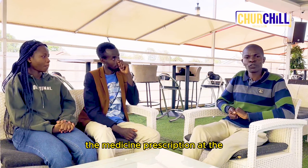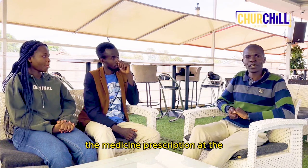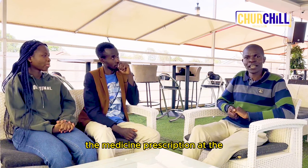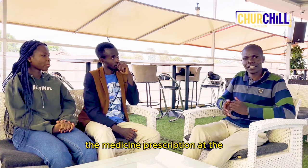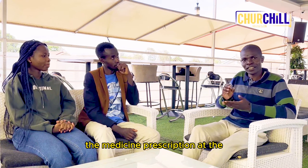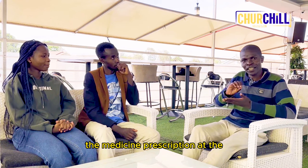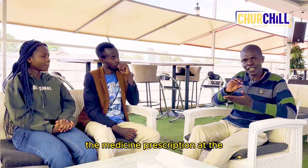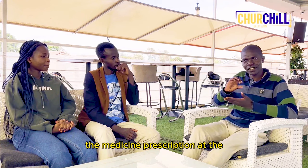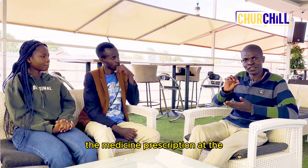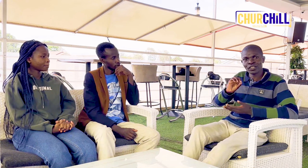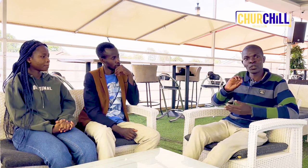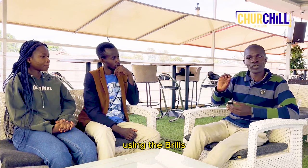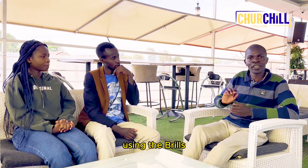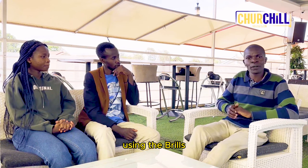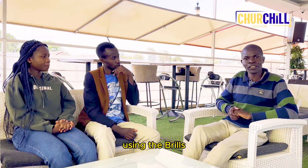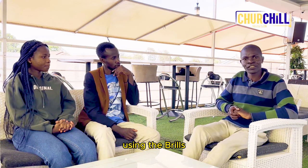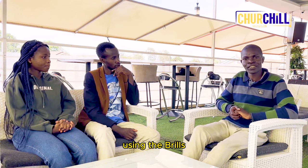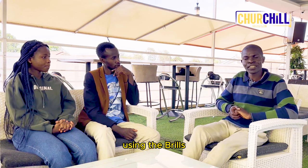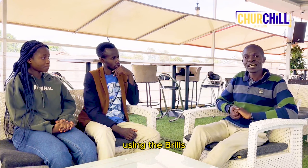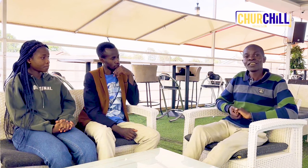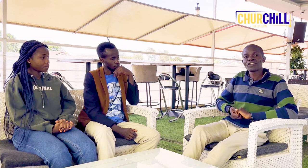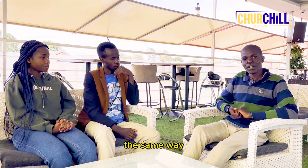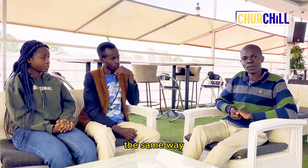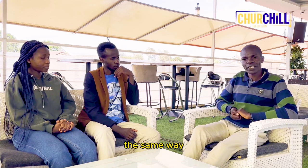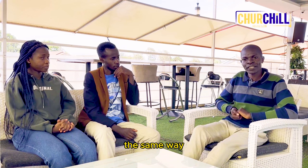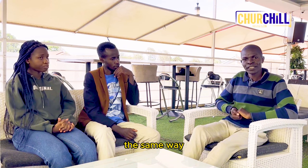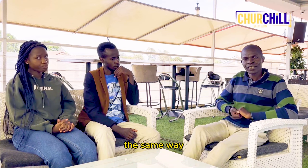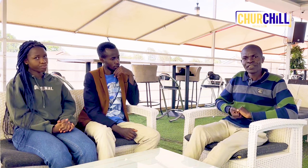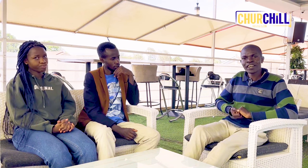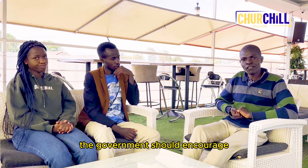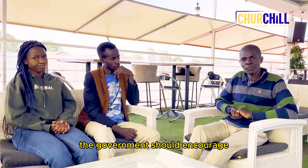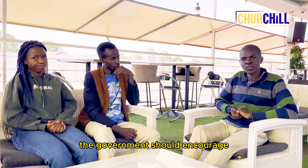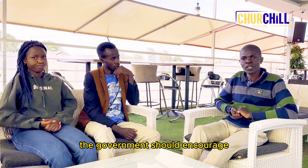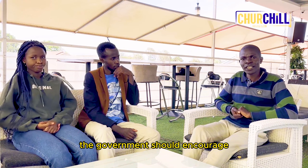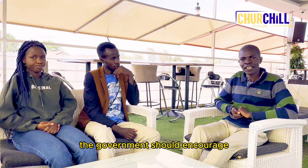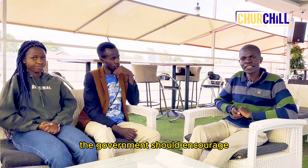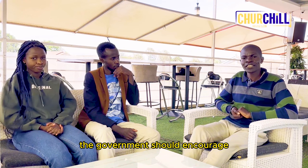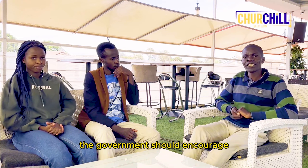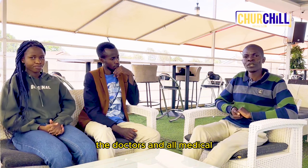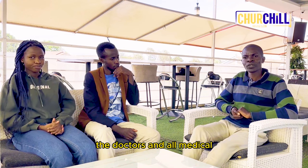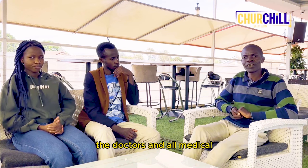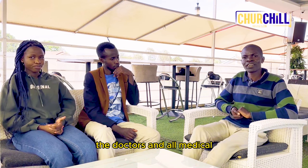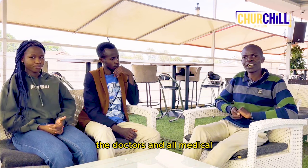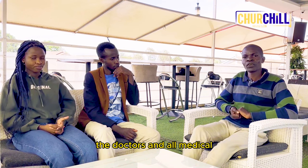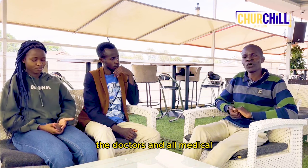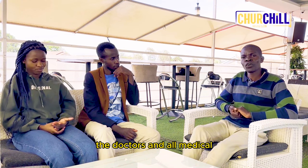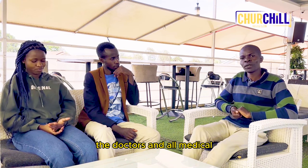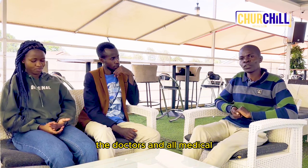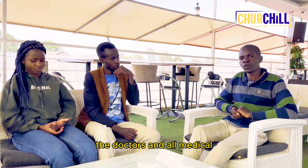at the, using the brails. The same way, the government should encourage the doctors and all medical,